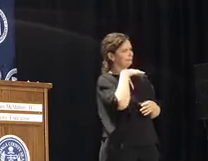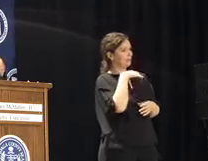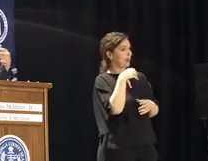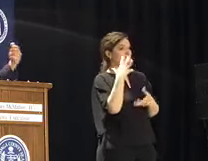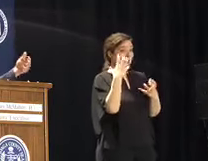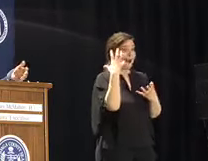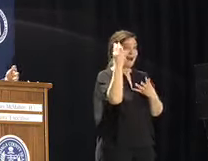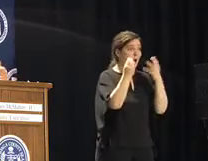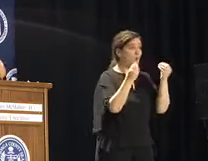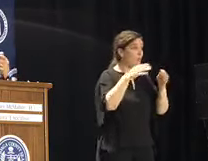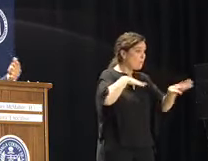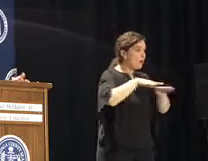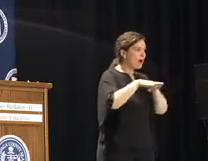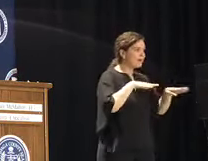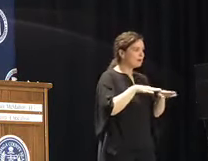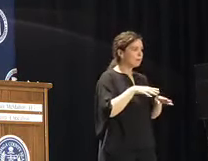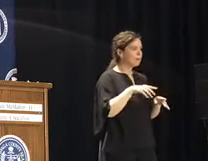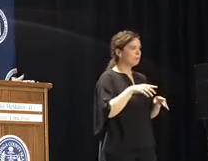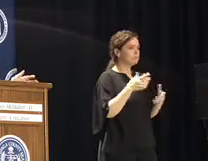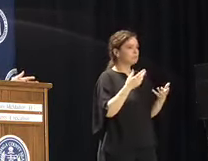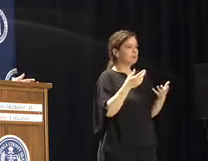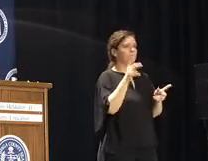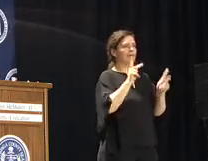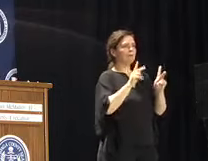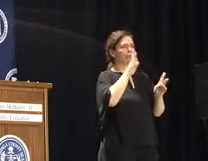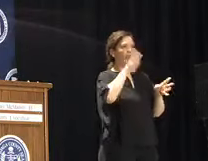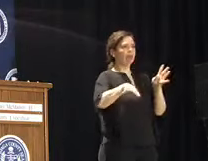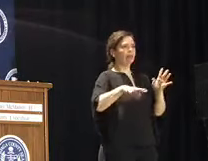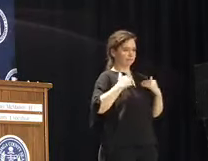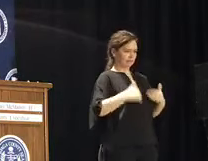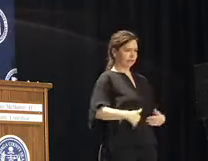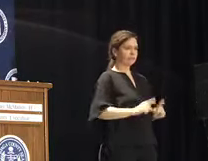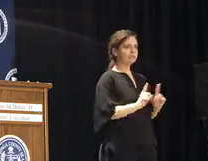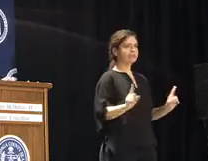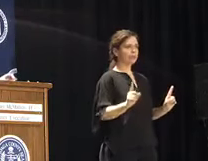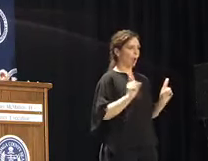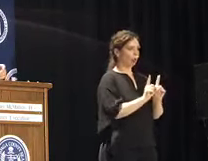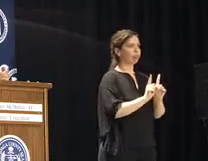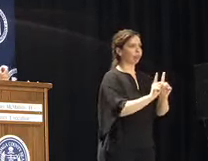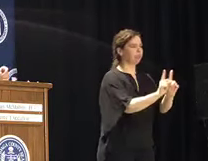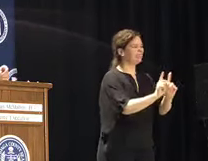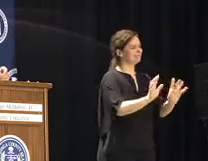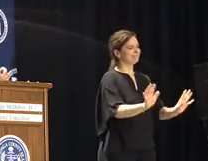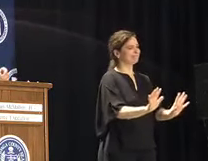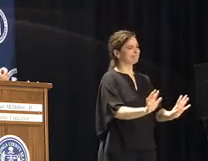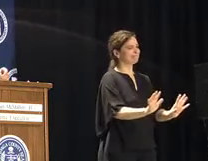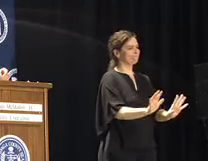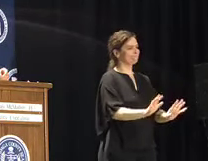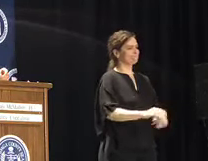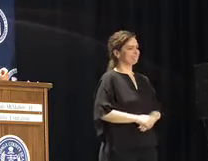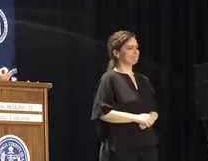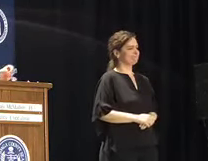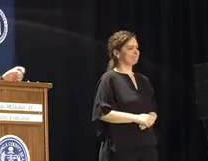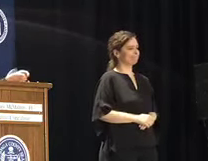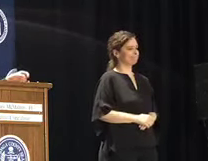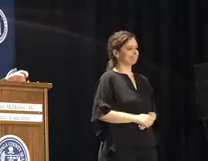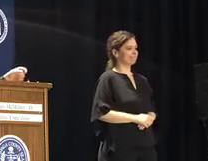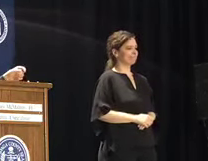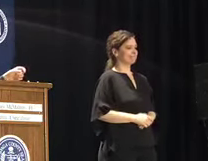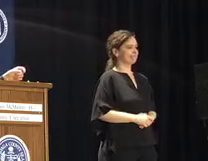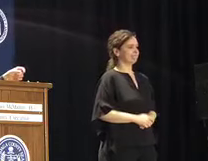have parks overloaded where social distancing isn't being practiced. The reality is it's different if you're taking